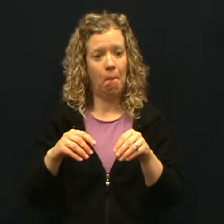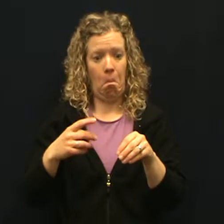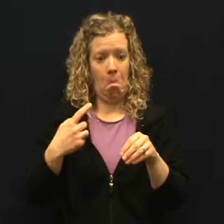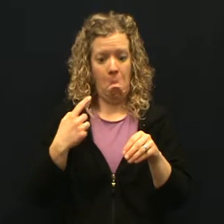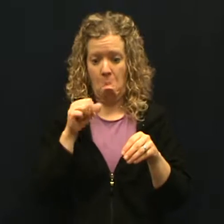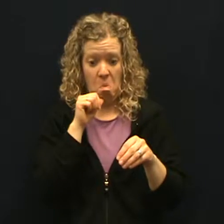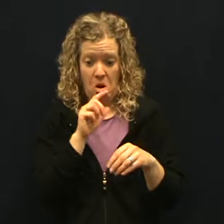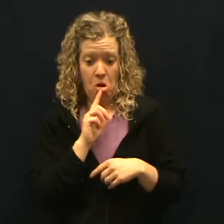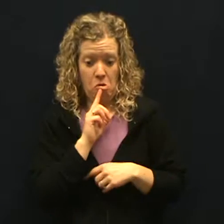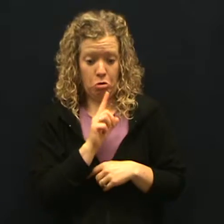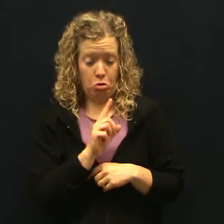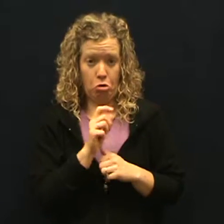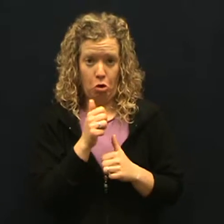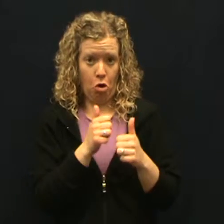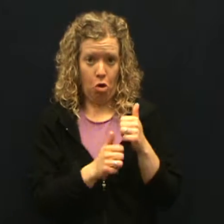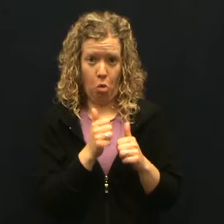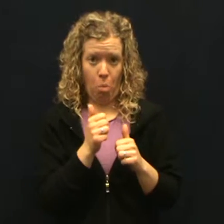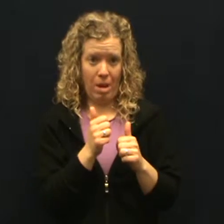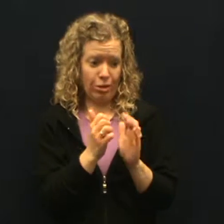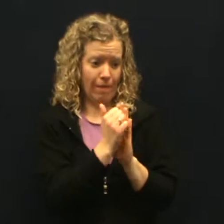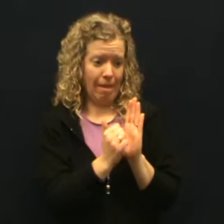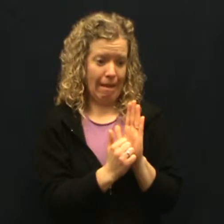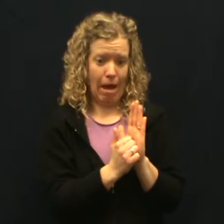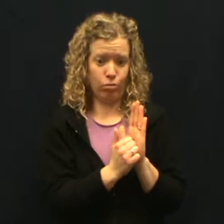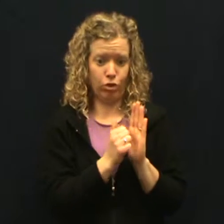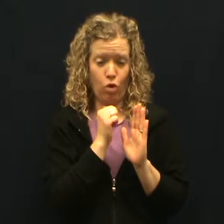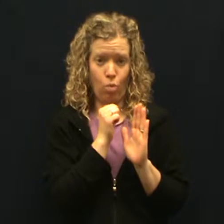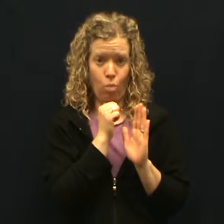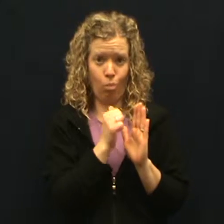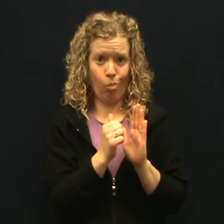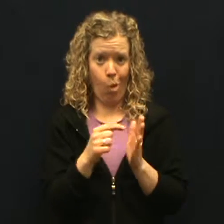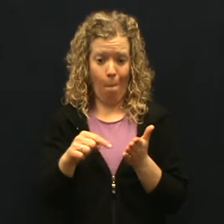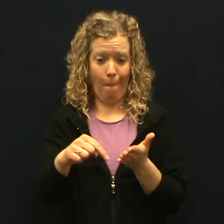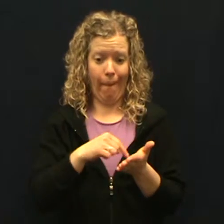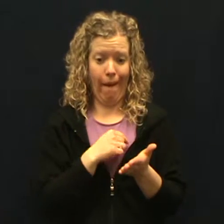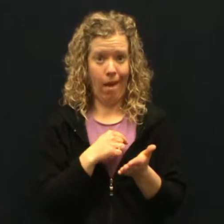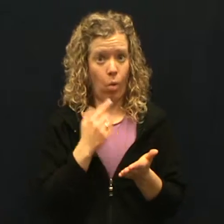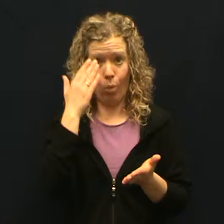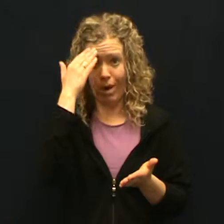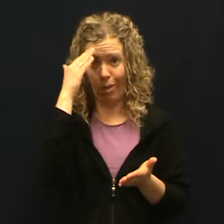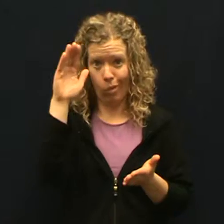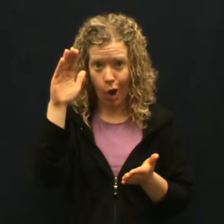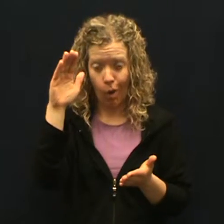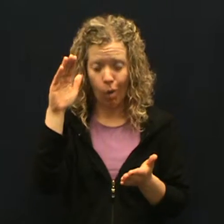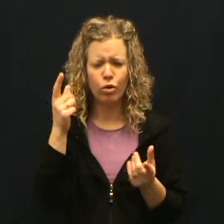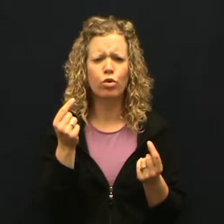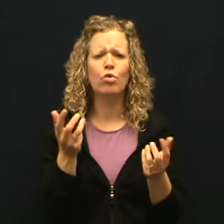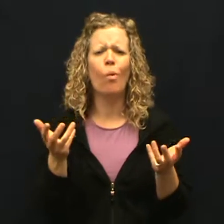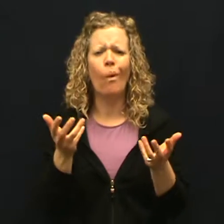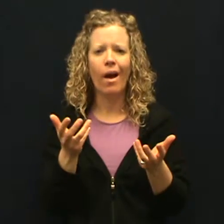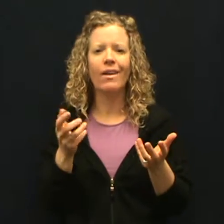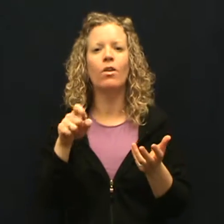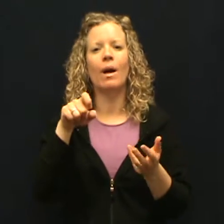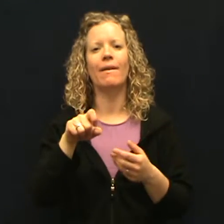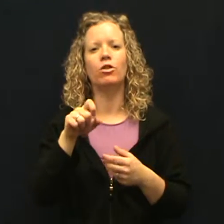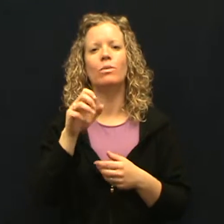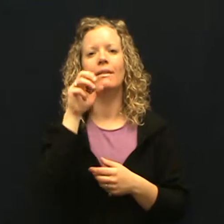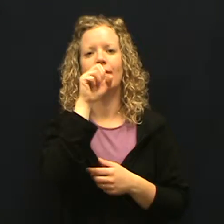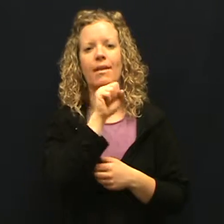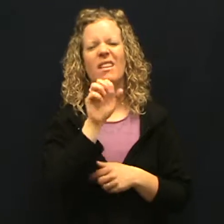which of those credit sales are going to go bad, so we don't know for sure. So we have to use an estimate of the amount of